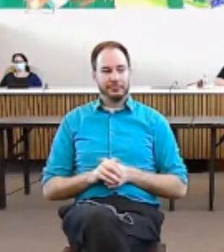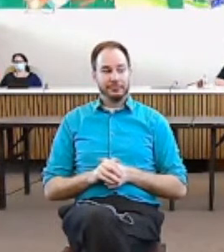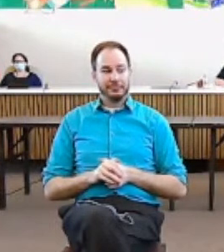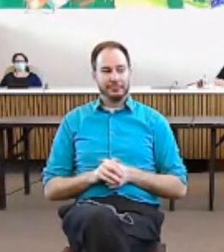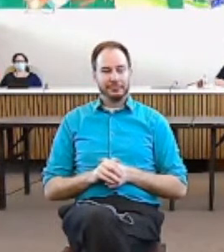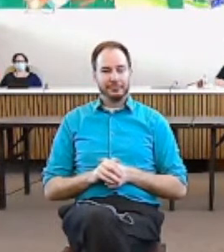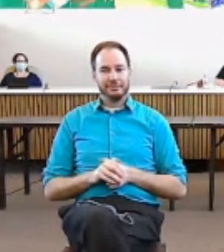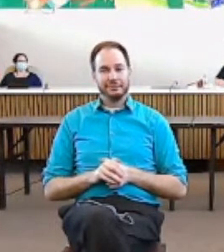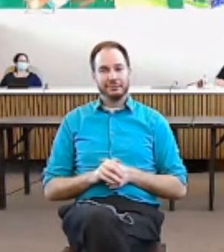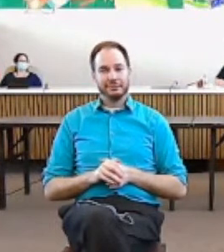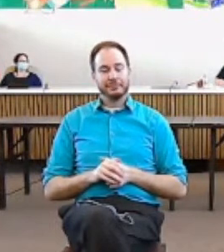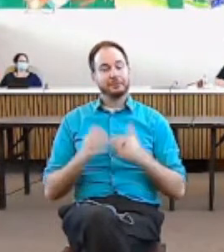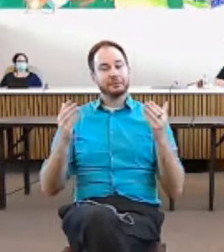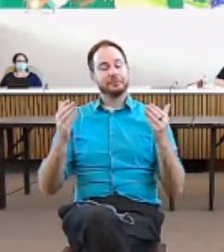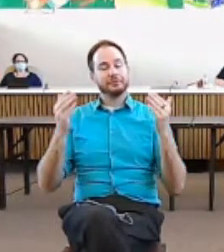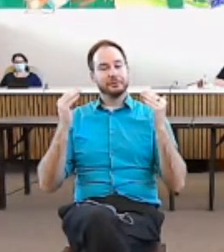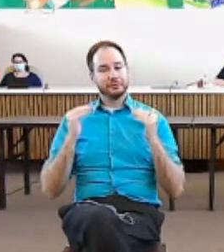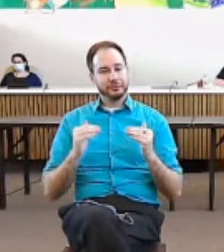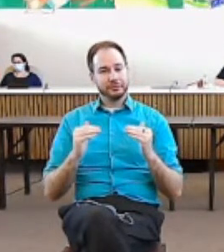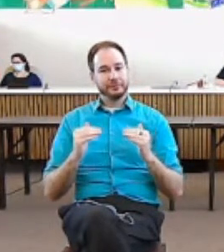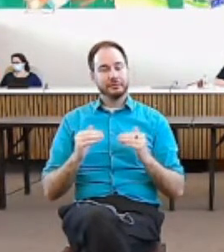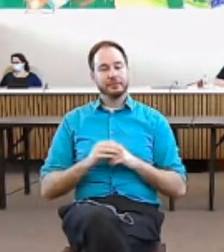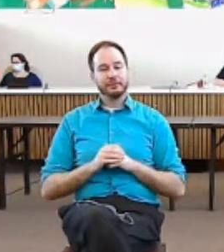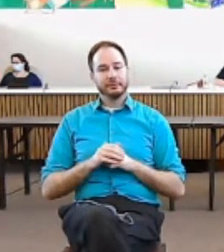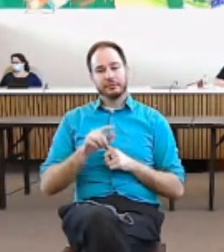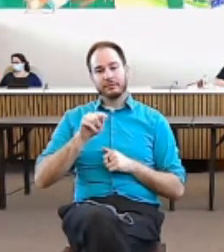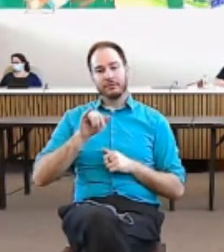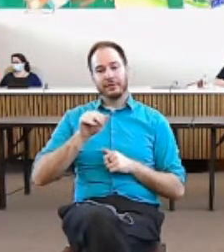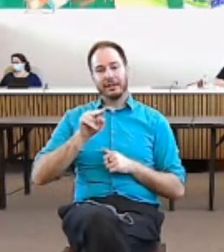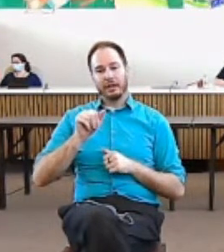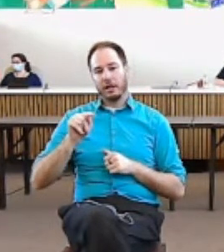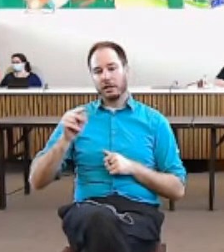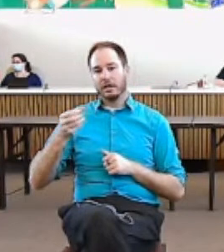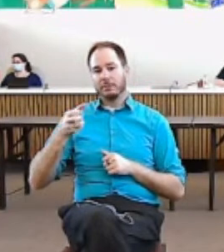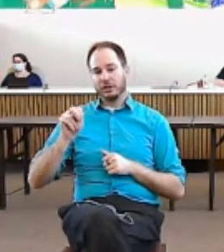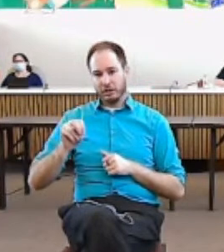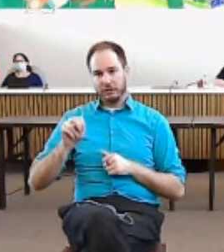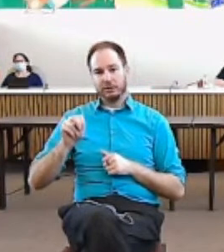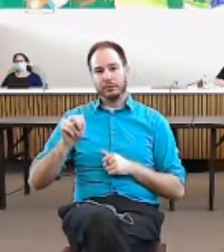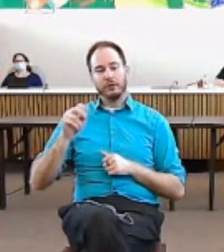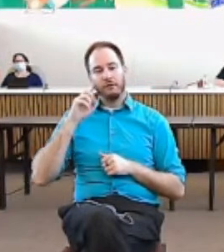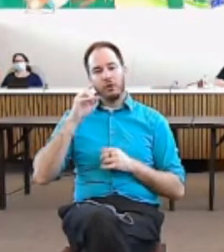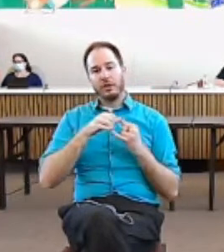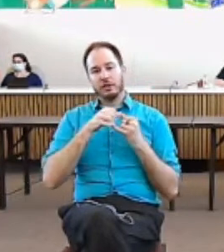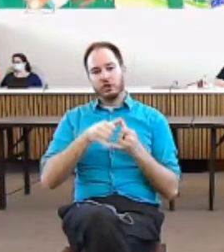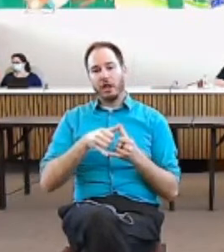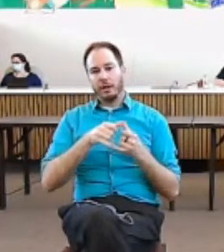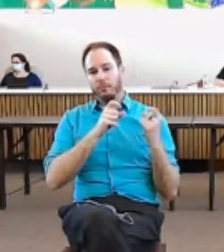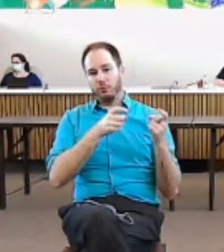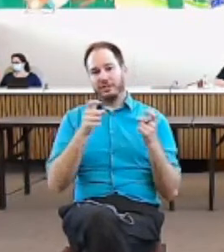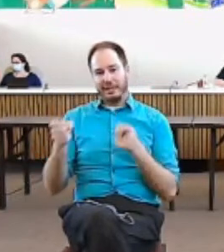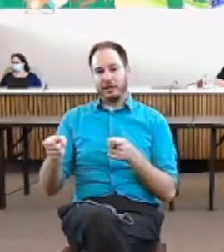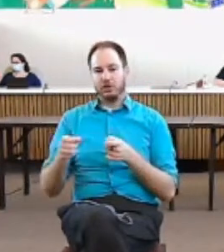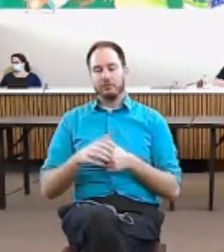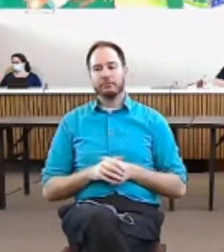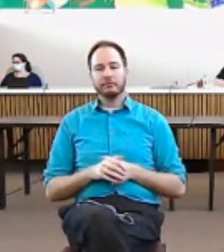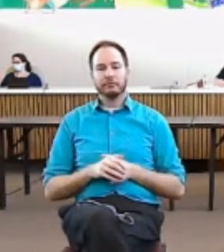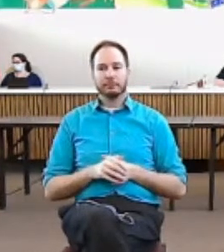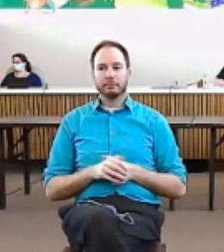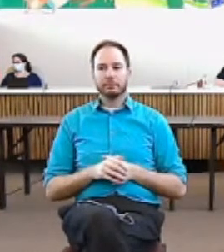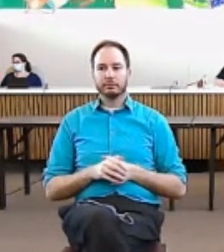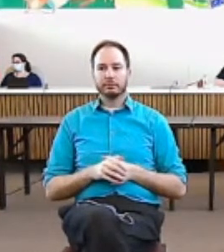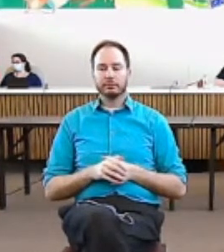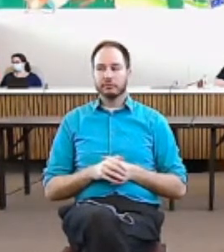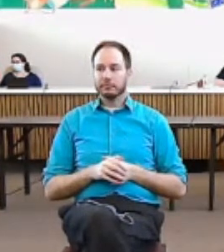Thank you. Next on our program would be Tina Thompson and the scholarship presentations.